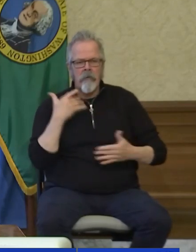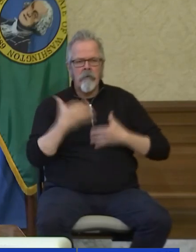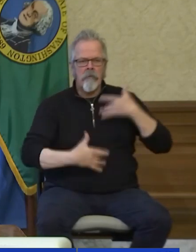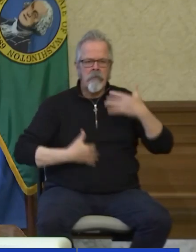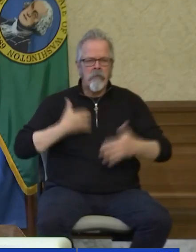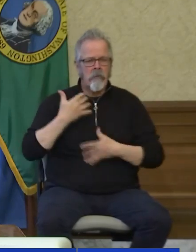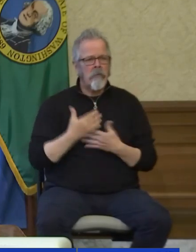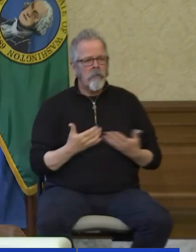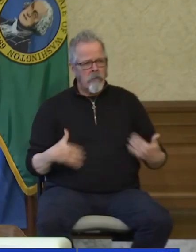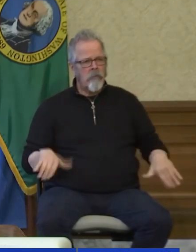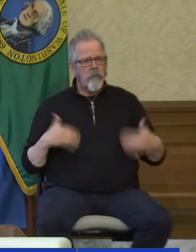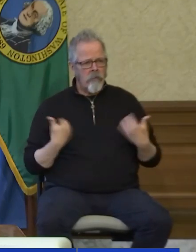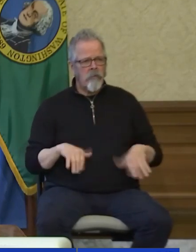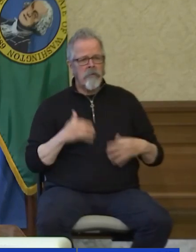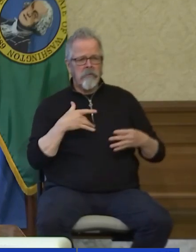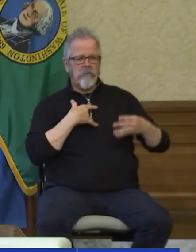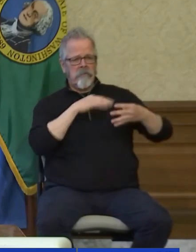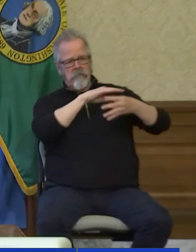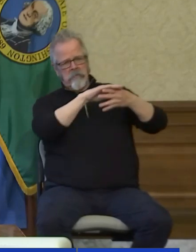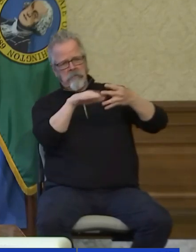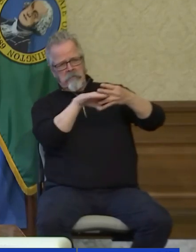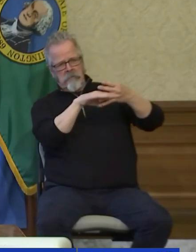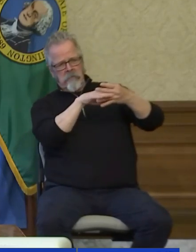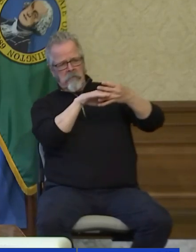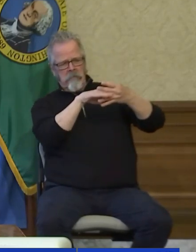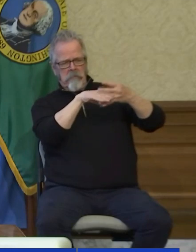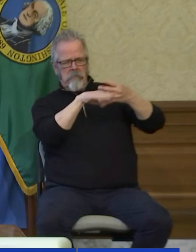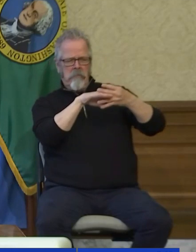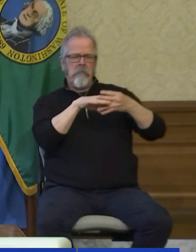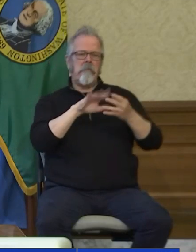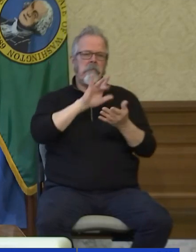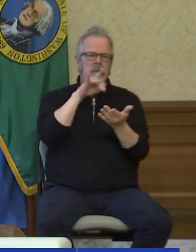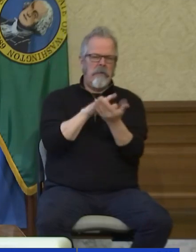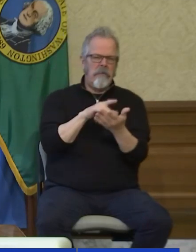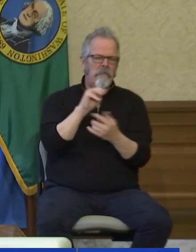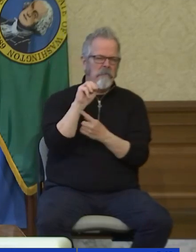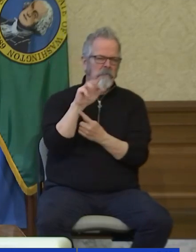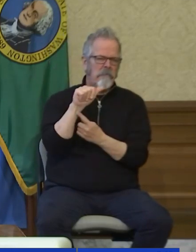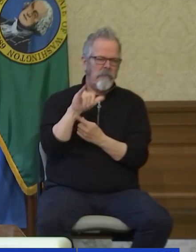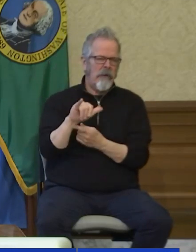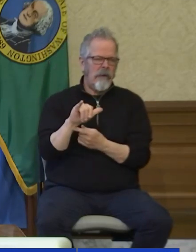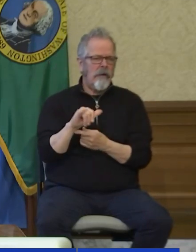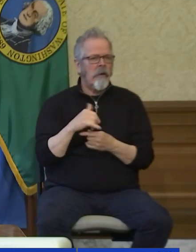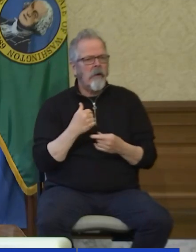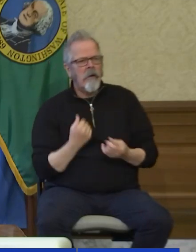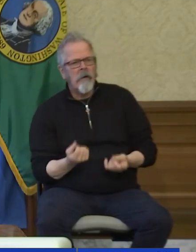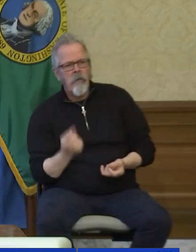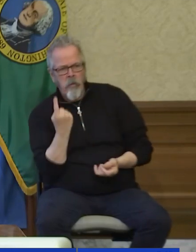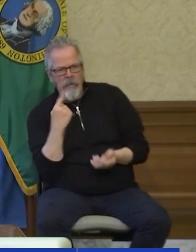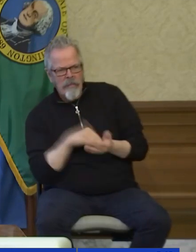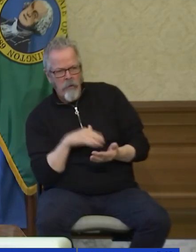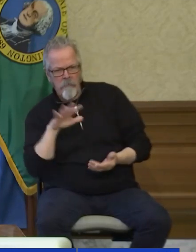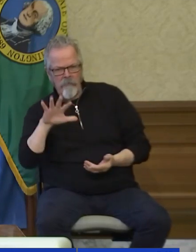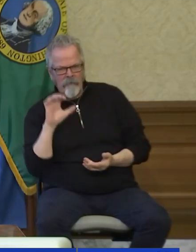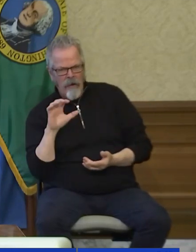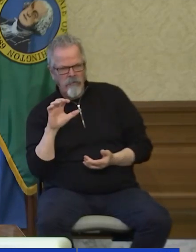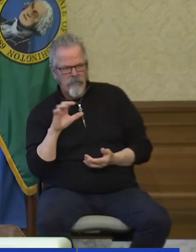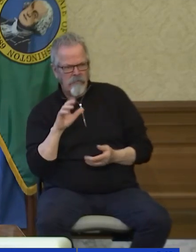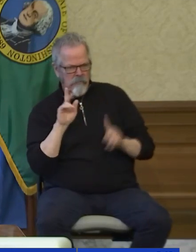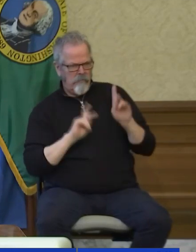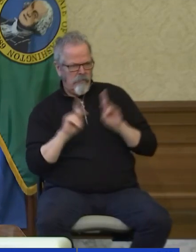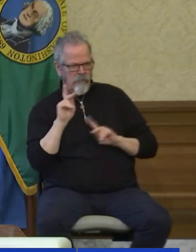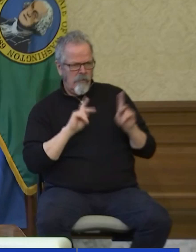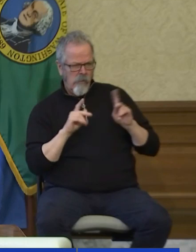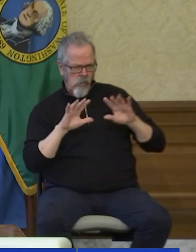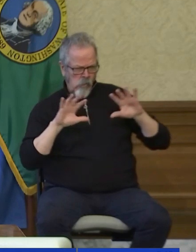Washington. The third issue is our risk to vulnerable populations. We need to be attentive that we're caring for those